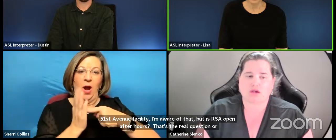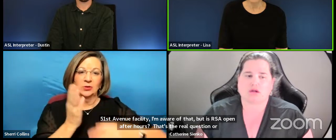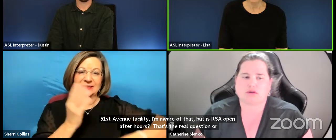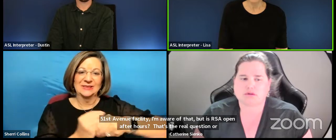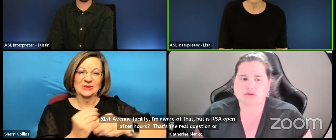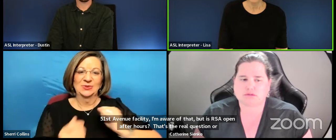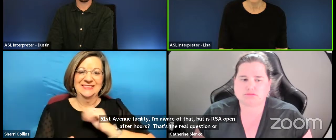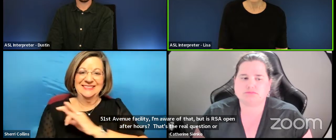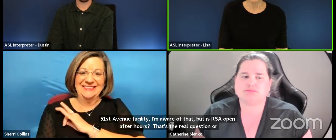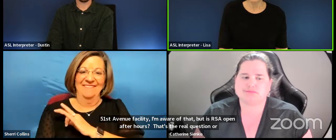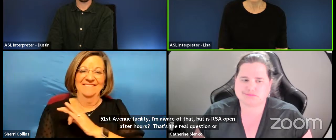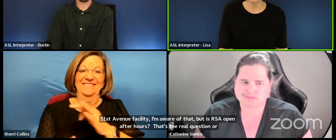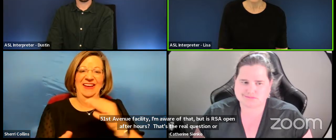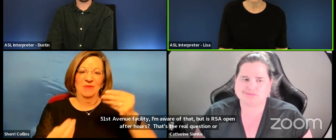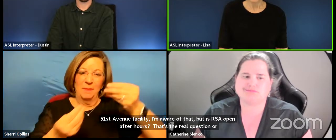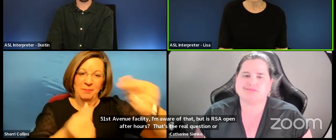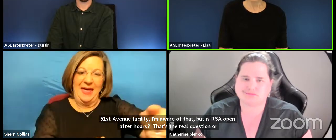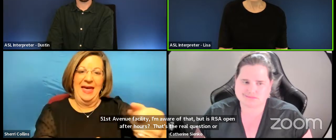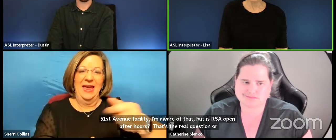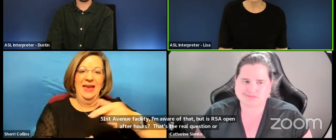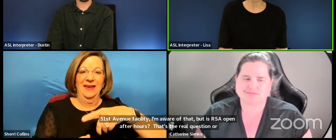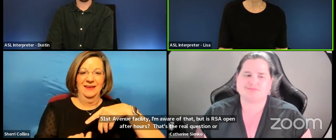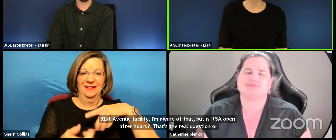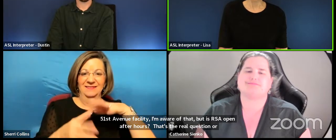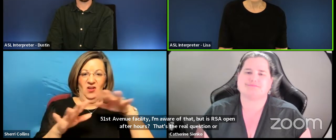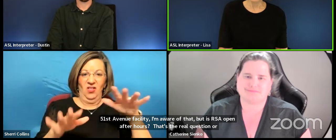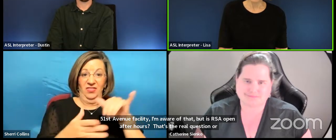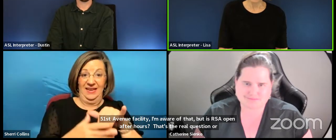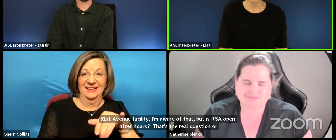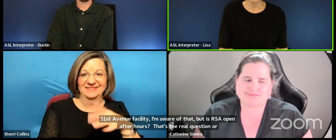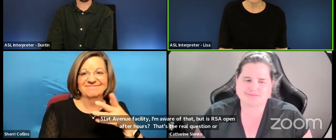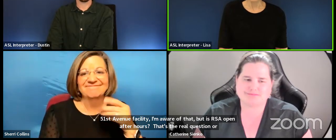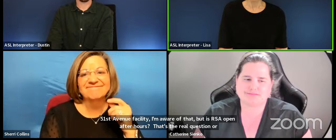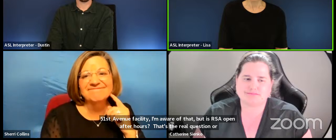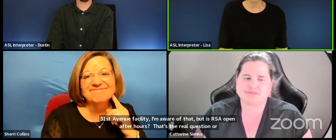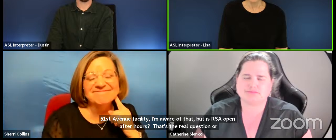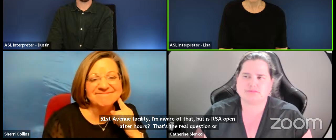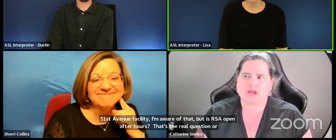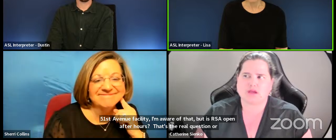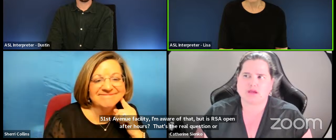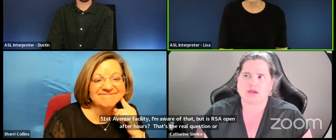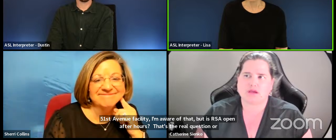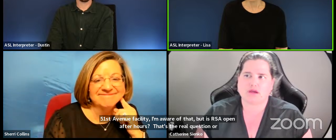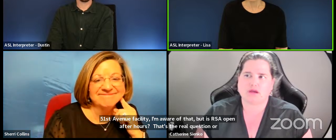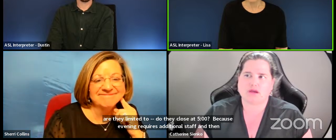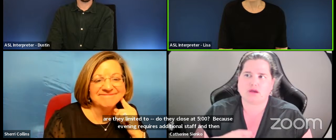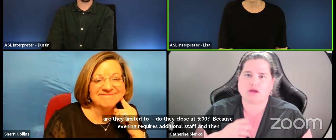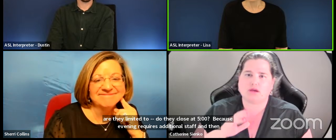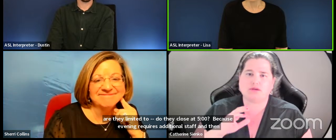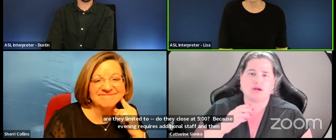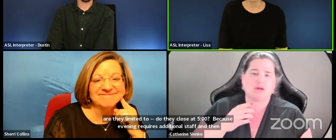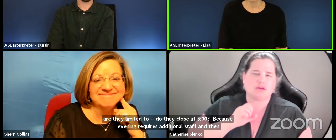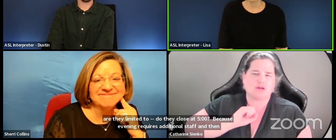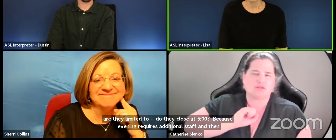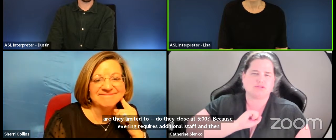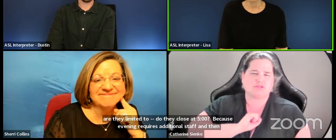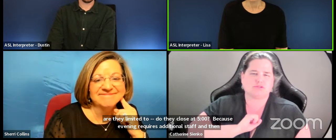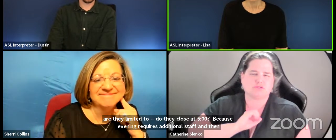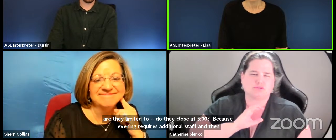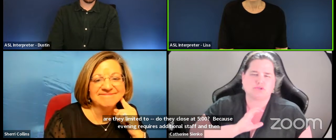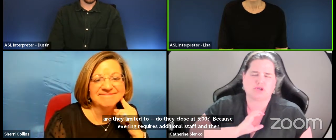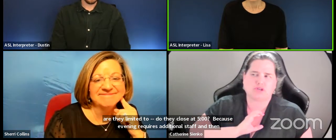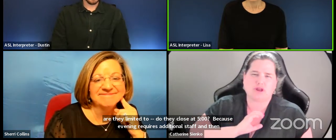at 5? Because evening requires additional staff and then they have to be paid. And so that is a